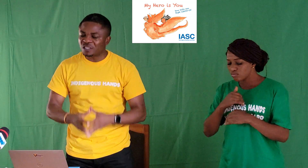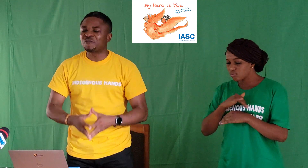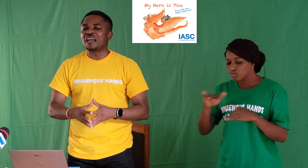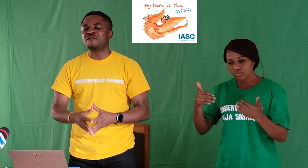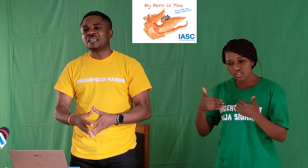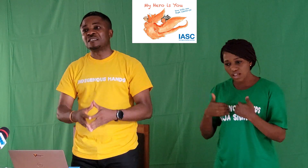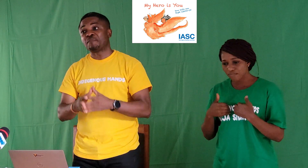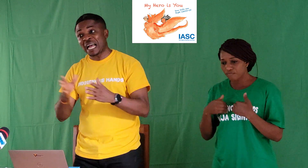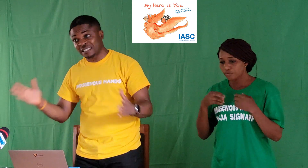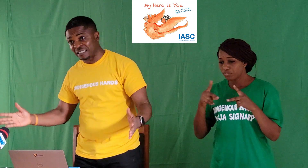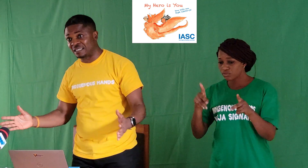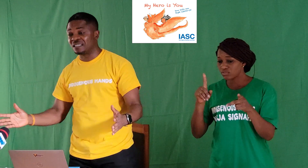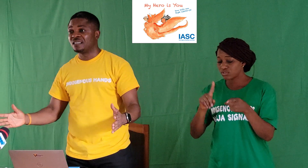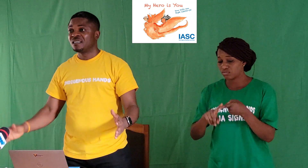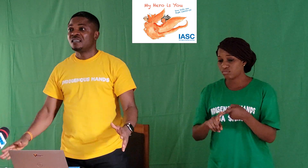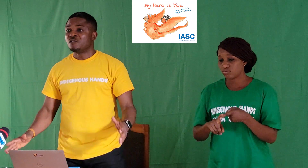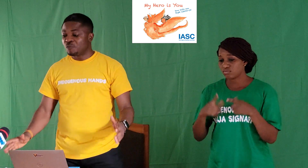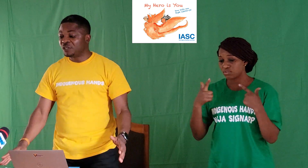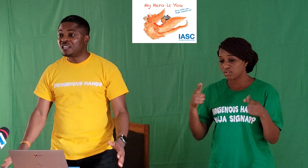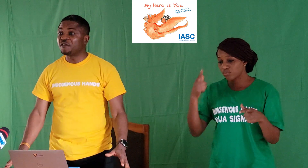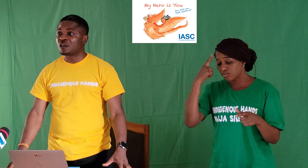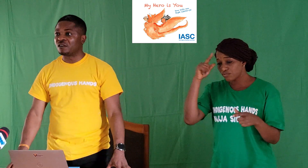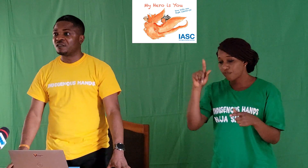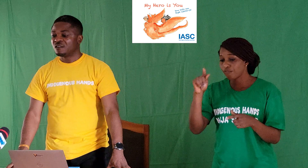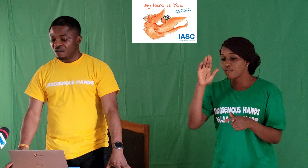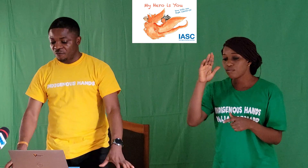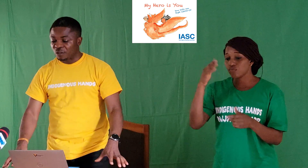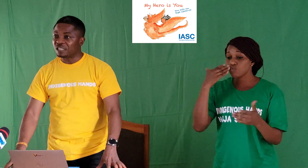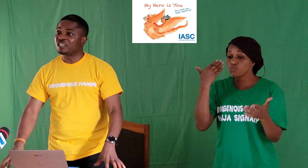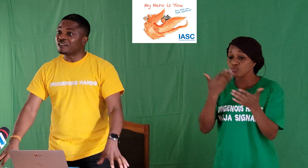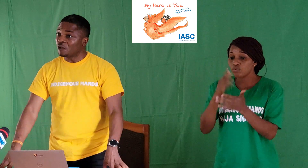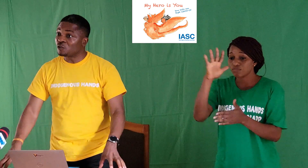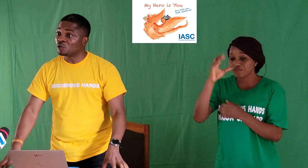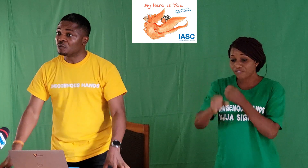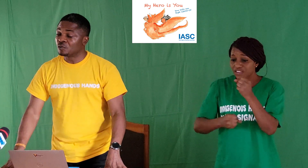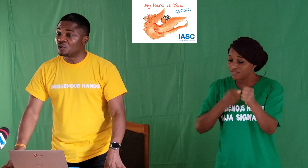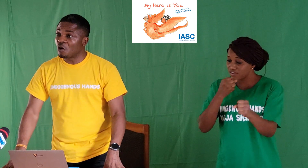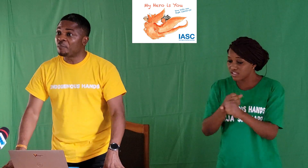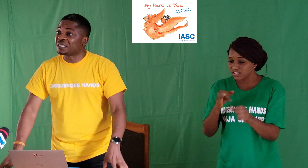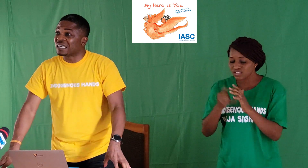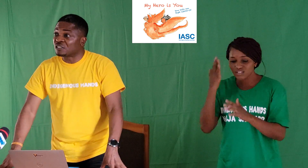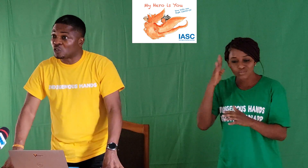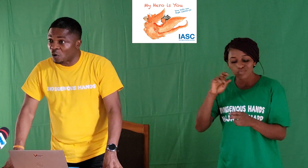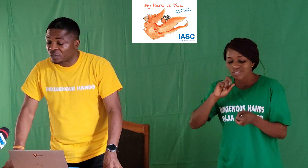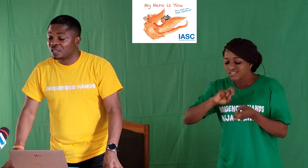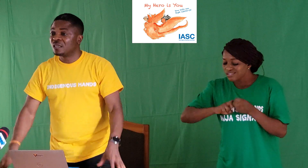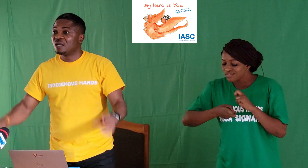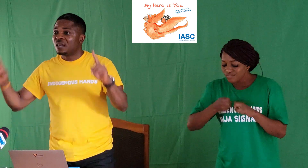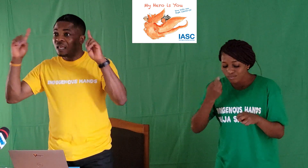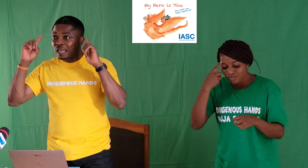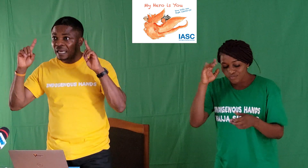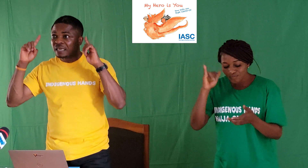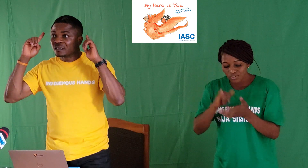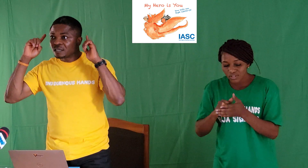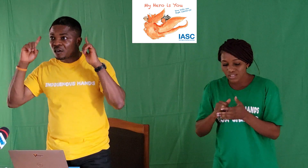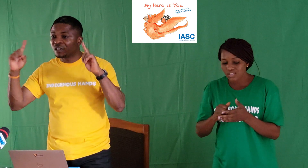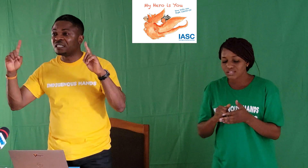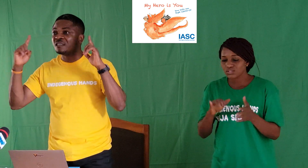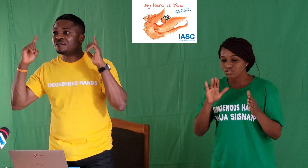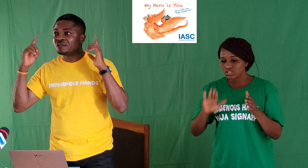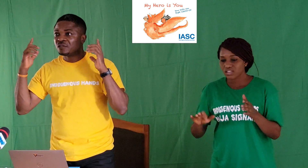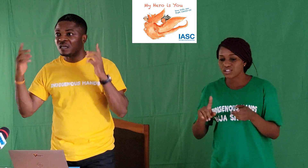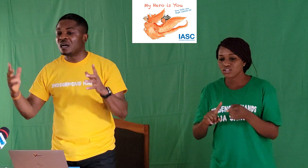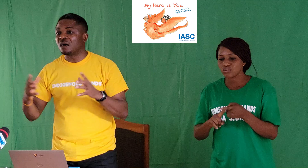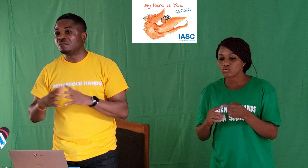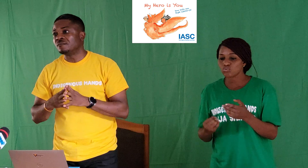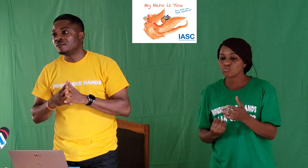the first 5 years passes, it will be difficult for that child not to grow up as an adult lacking